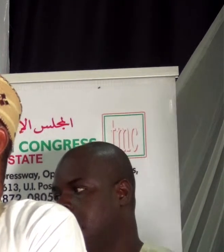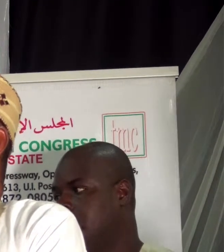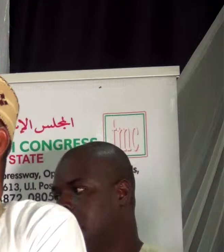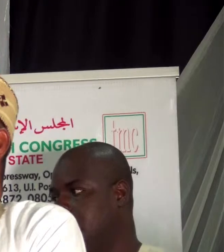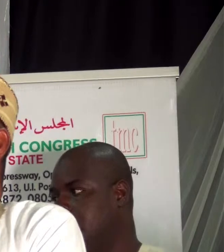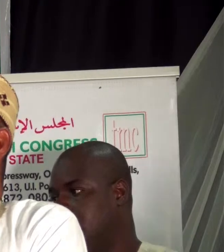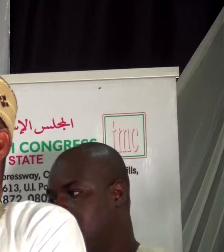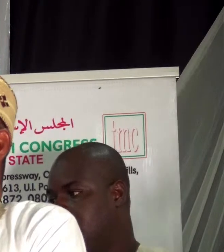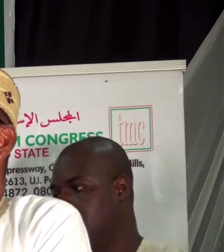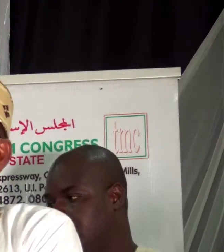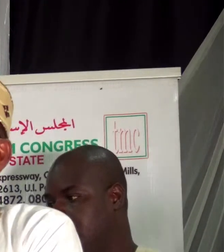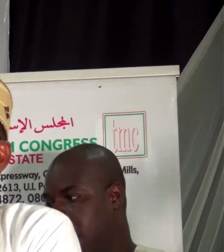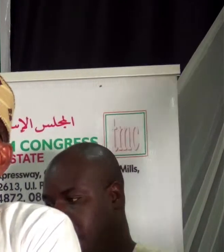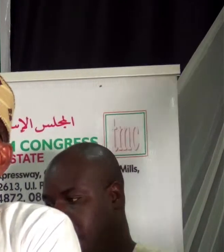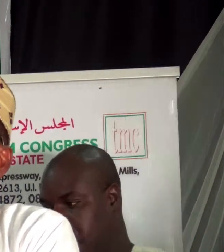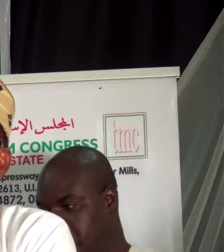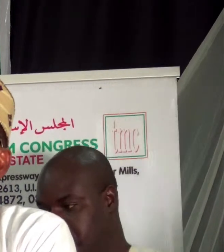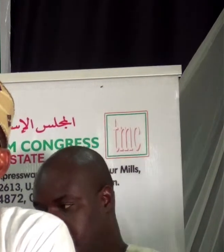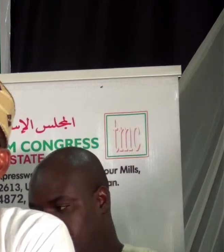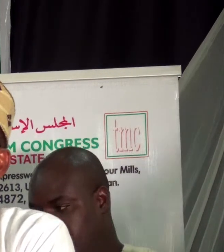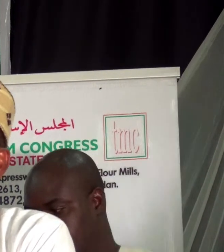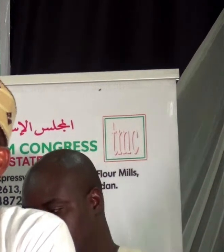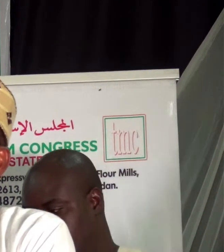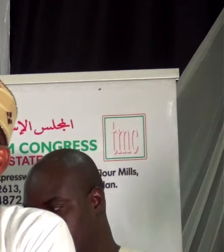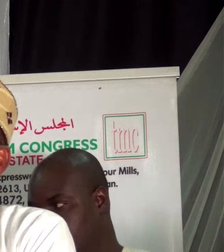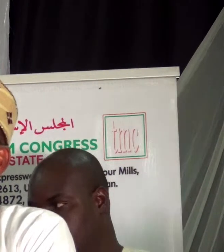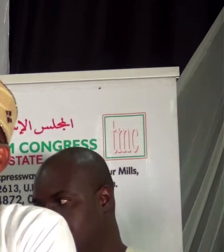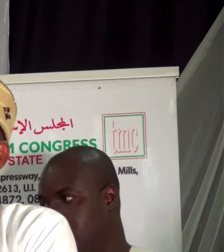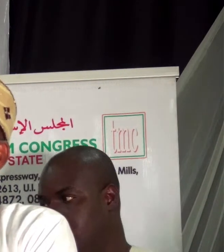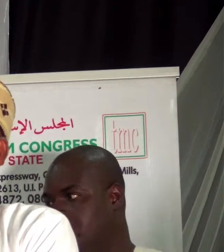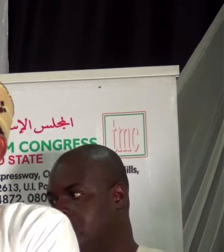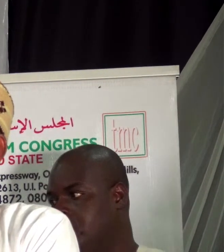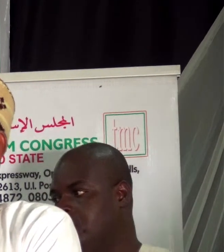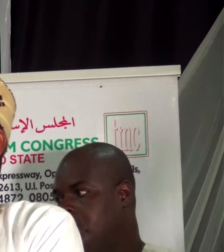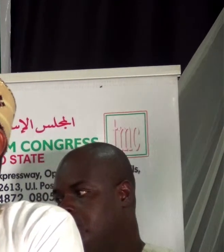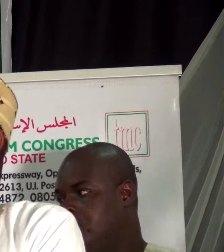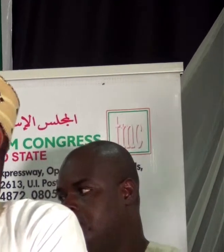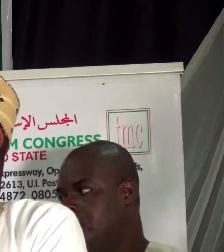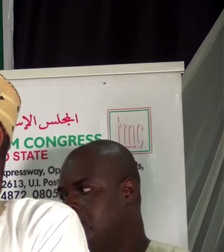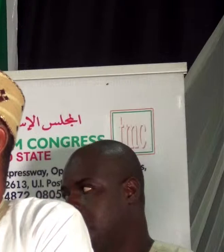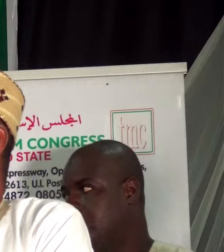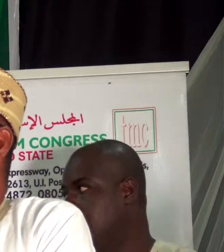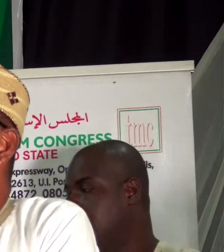àwọn òjíṣẹ́ ẹnu tẹ́jẹ́ sí ọlọ́run ọba dógóńgó ìkẹ́ àtìgẹ́ àtọ́lá ọlọ́run kọ́